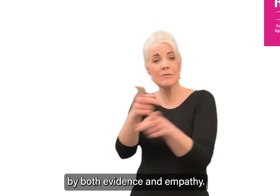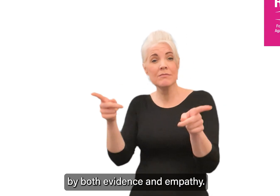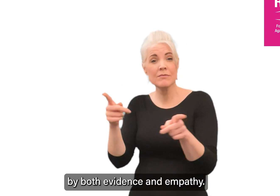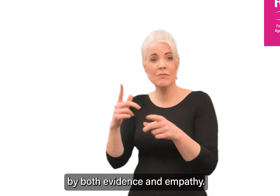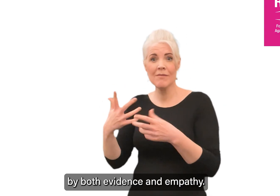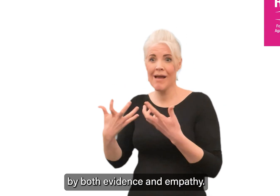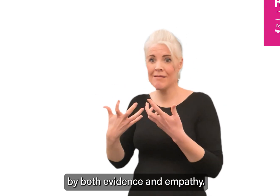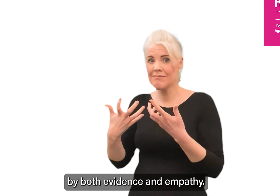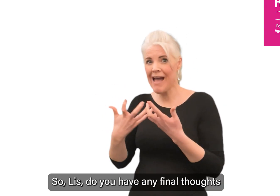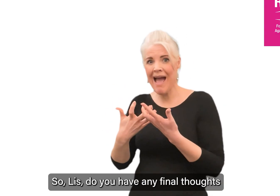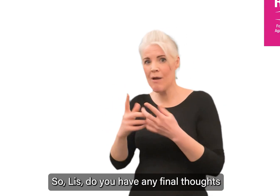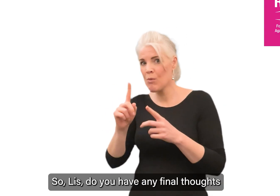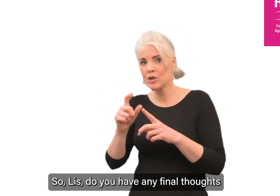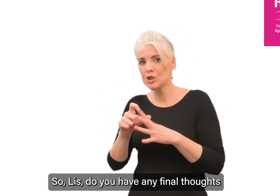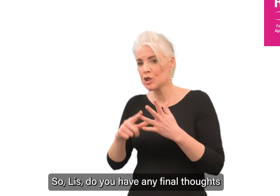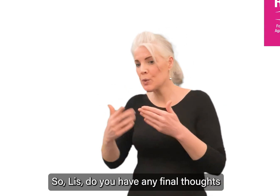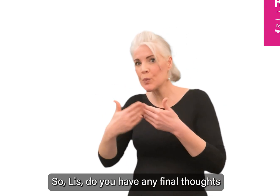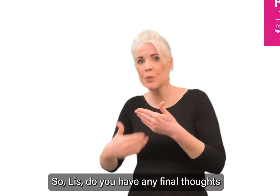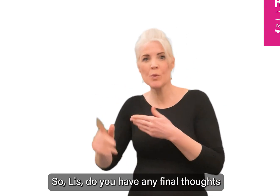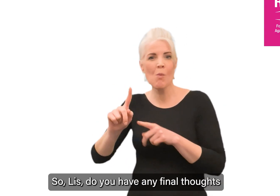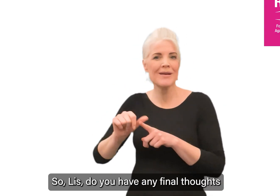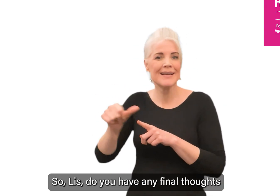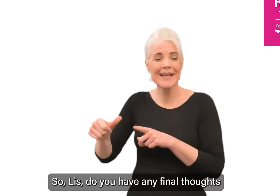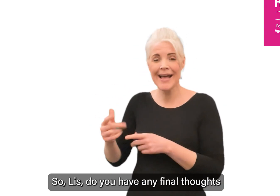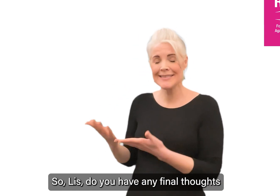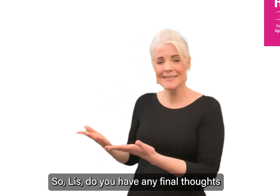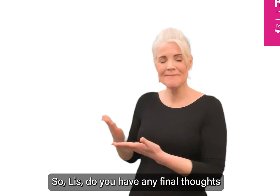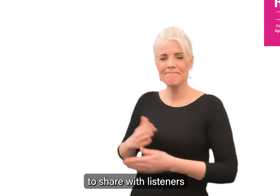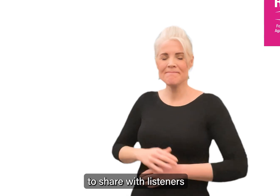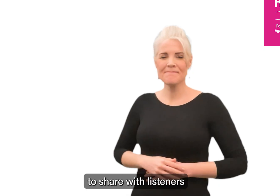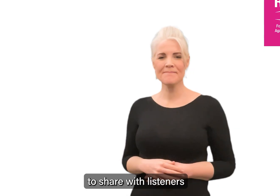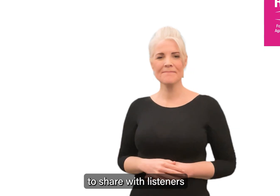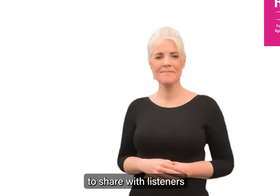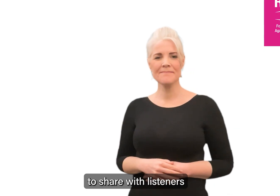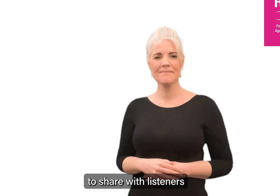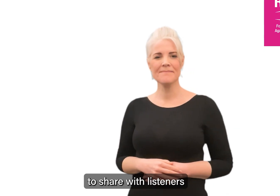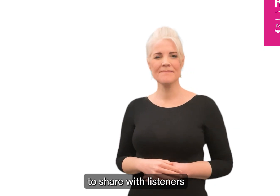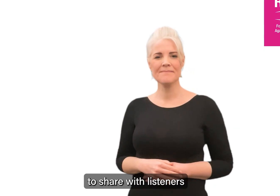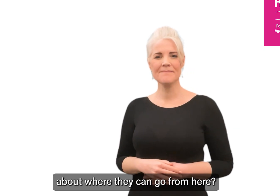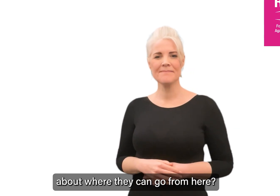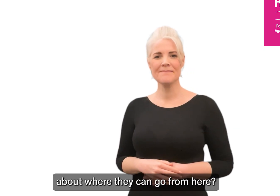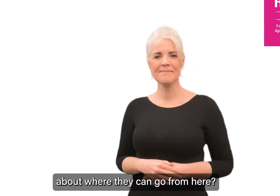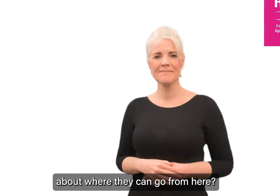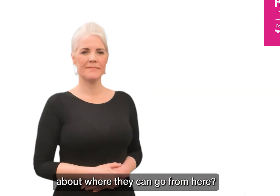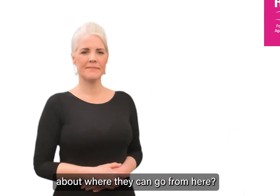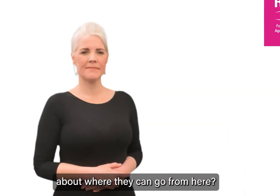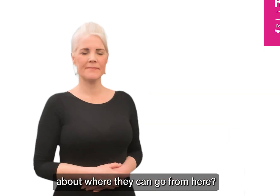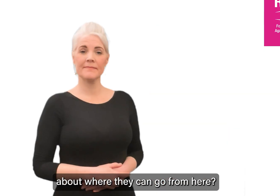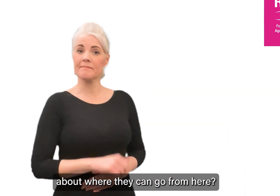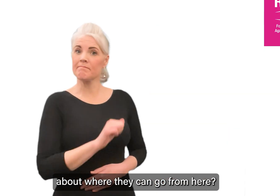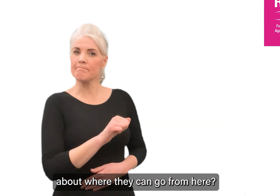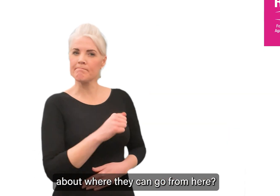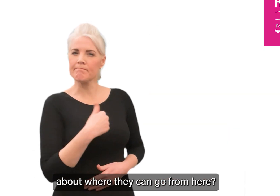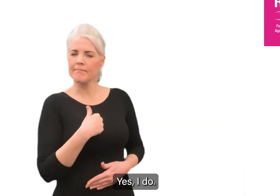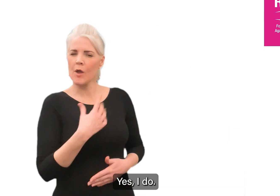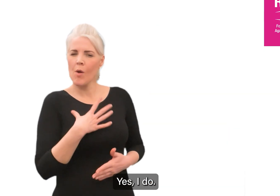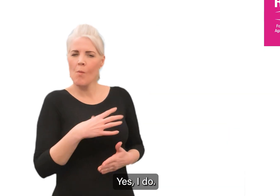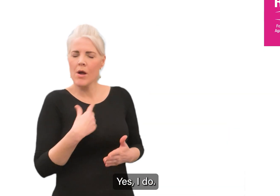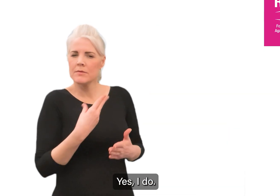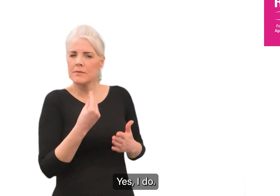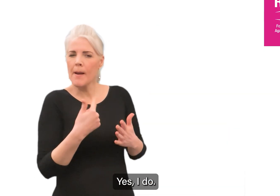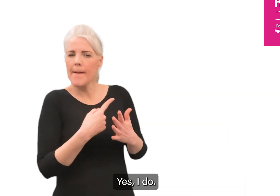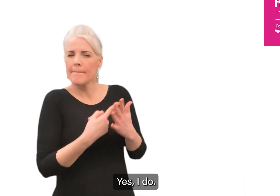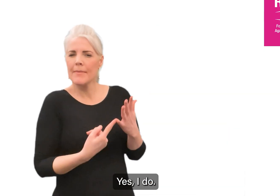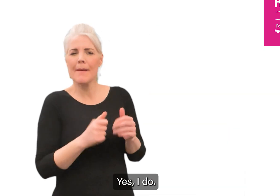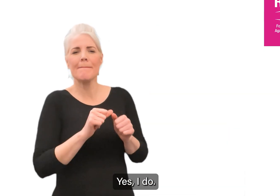empathy. So, Lise, do you have any final thoughts to share with listeners about where they can go from here? Yes,